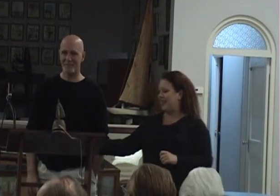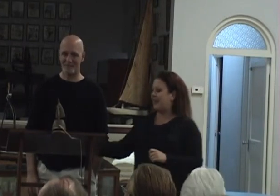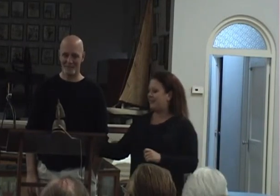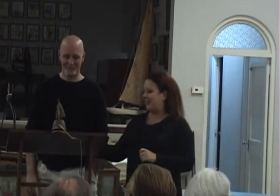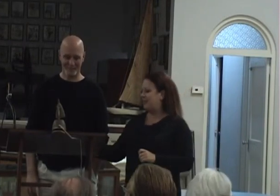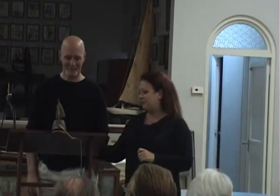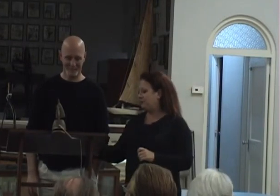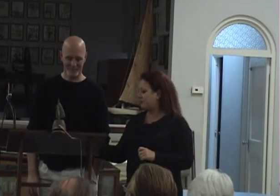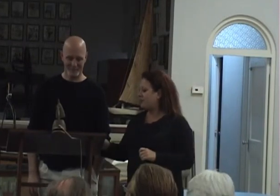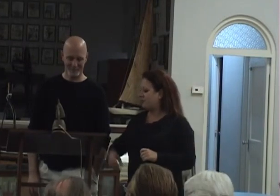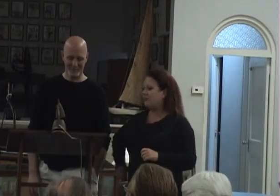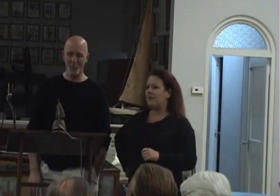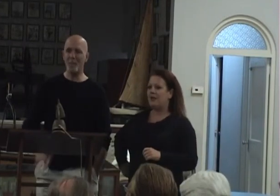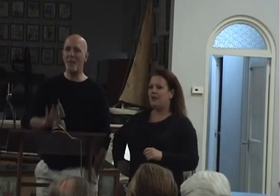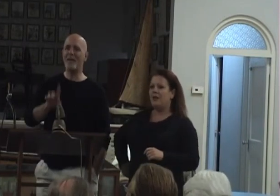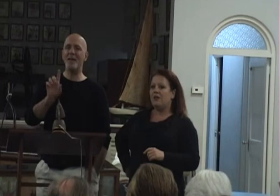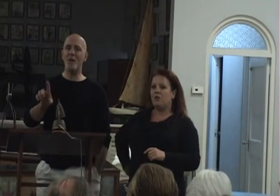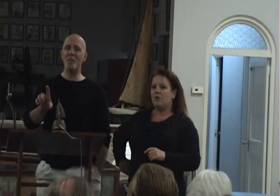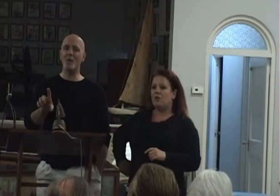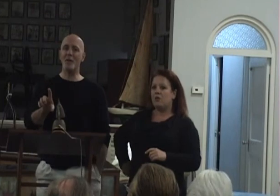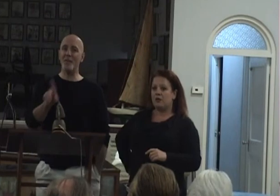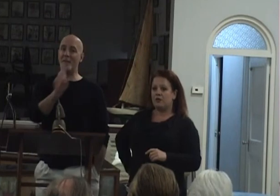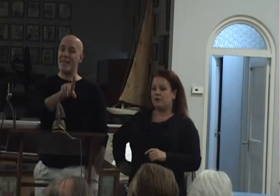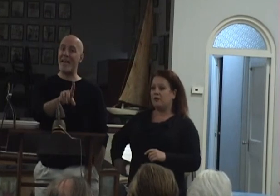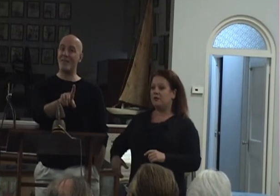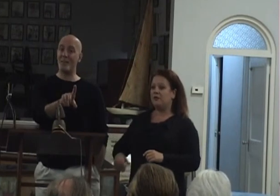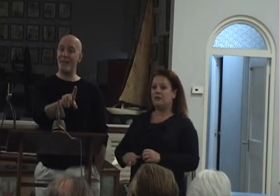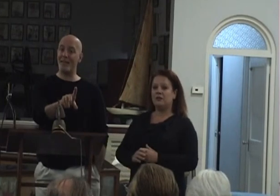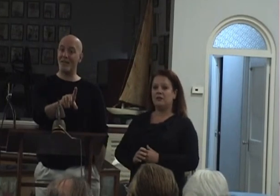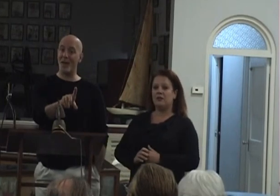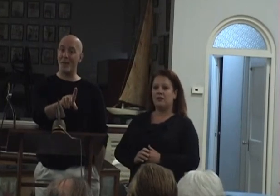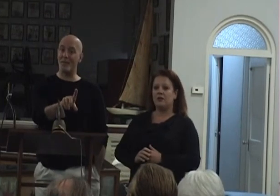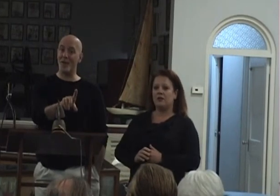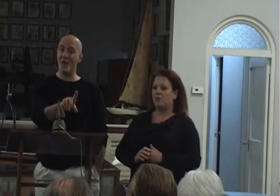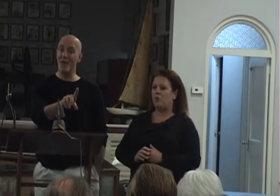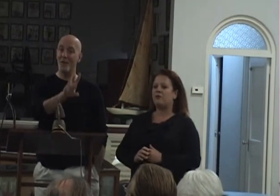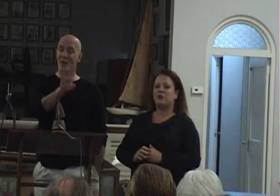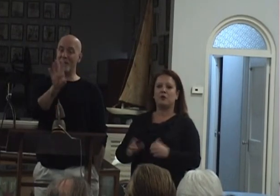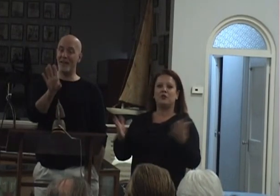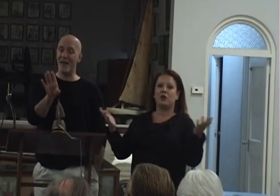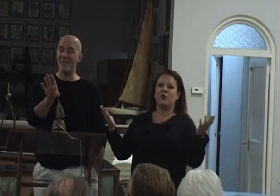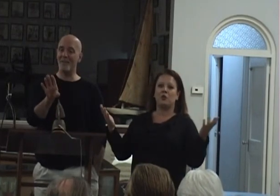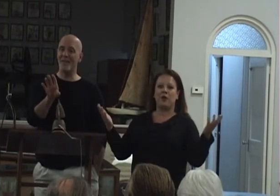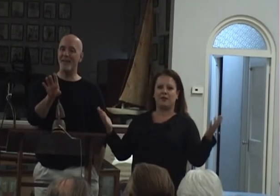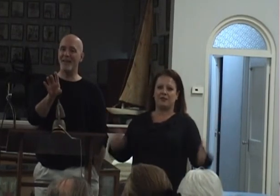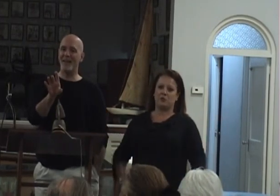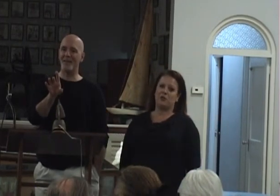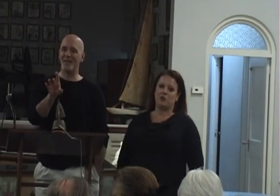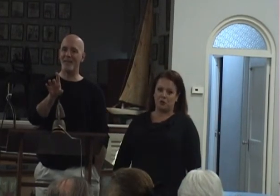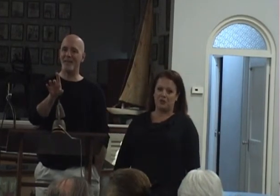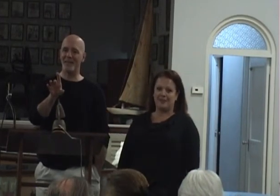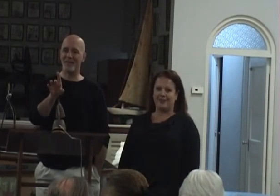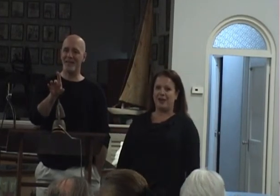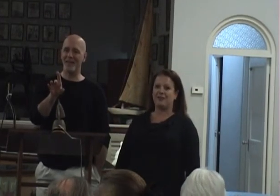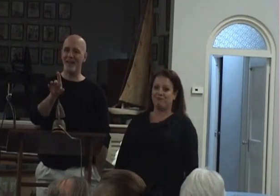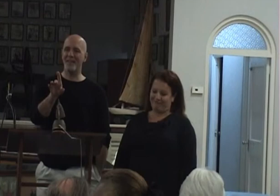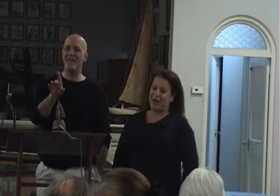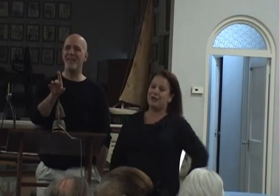Yeah. Exactly. We're probably going to have one more question. We have a taxi picking us up. So We have to go to Canoe practice with our